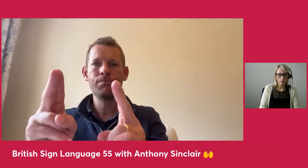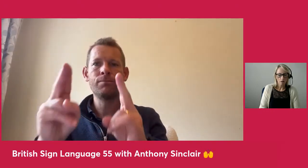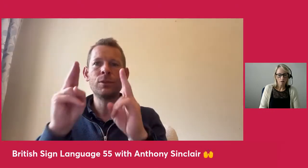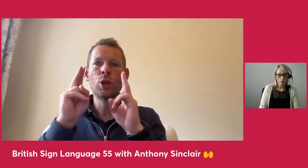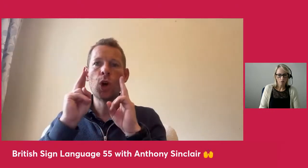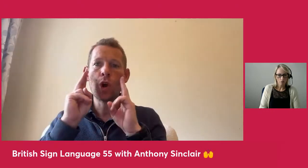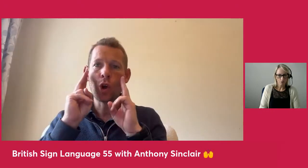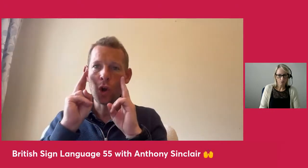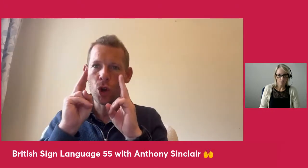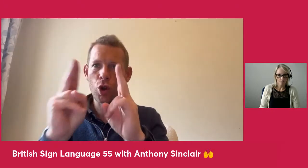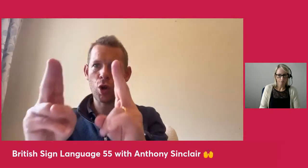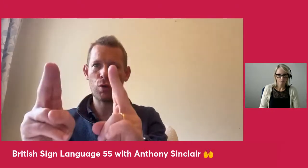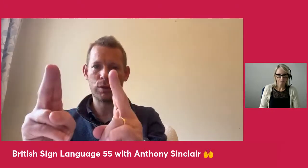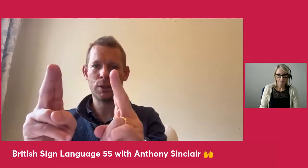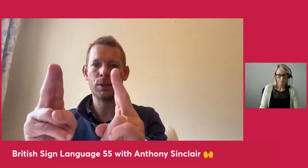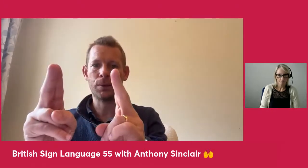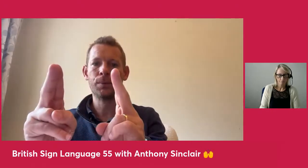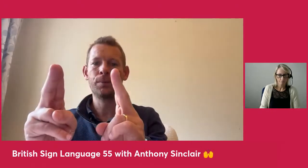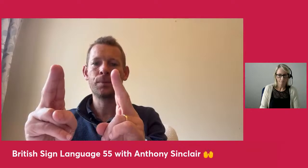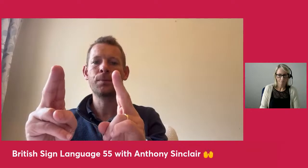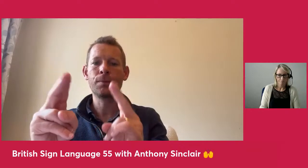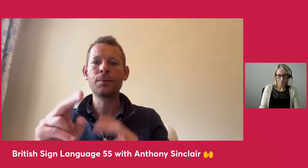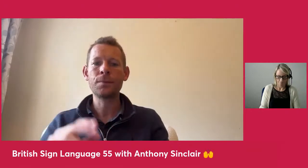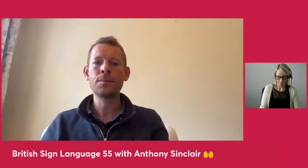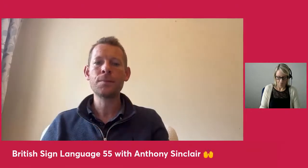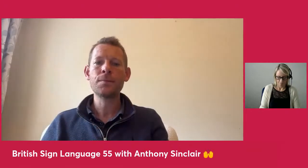hall or corridor.